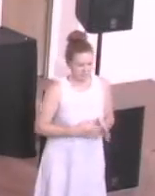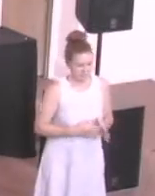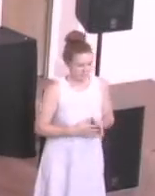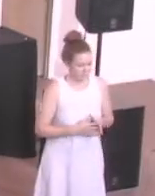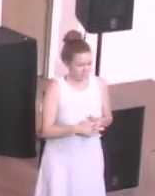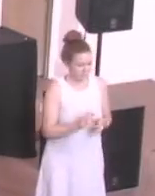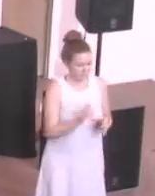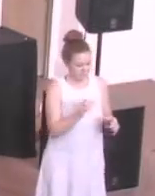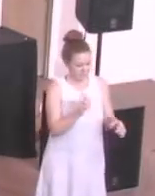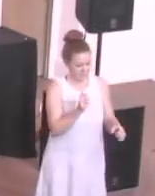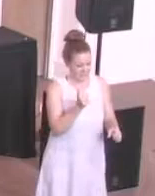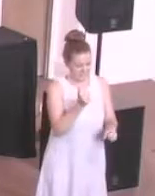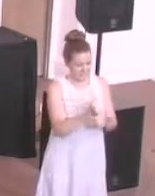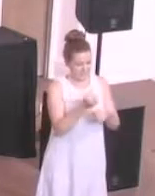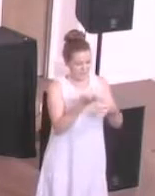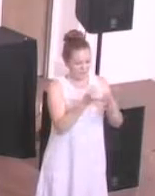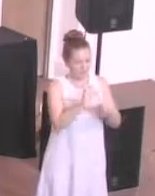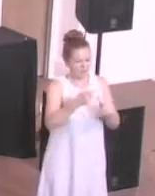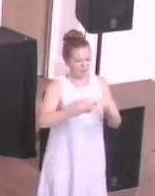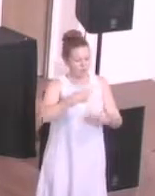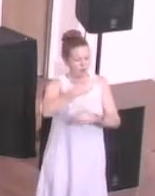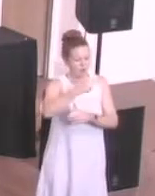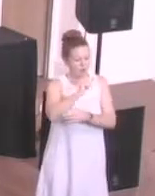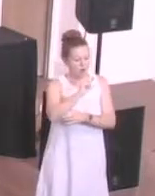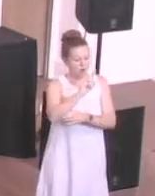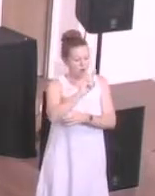Set Free Harden's in the house.